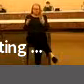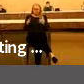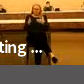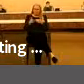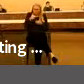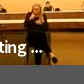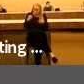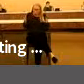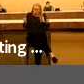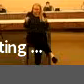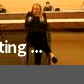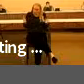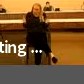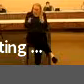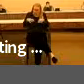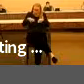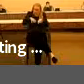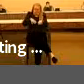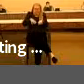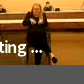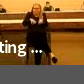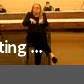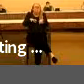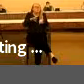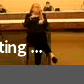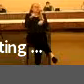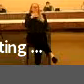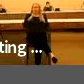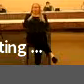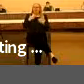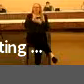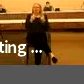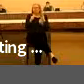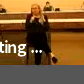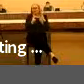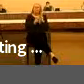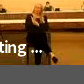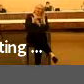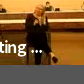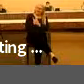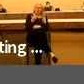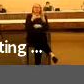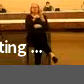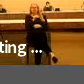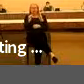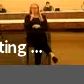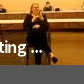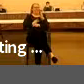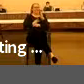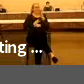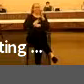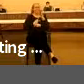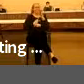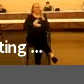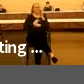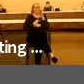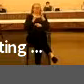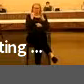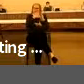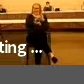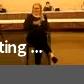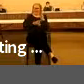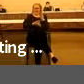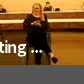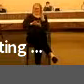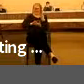some existing vegetation along our property and in our property that does, in our opinion, is worth saving. Obviously,